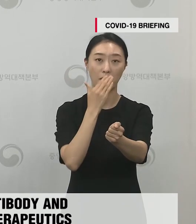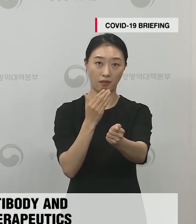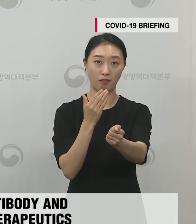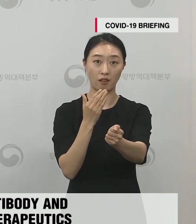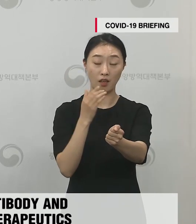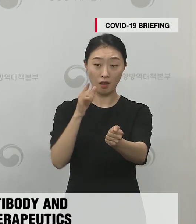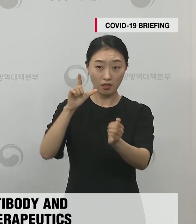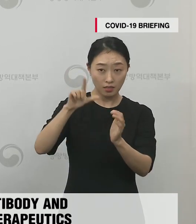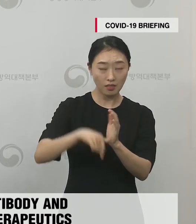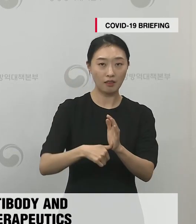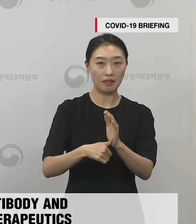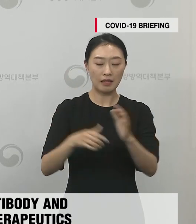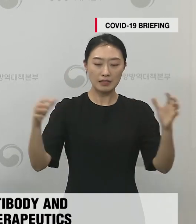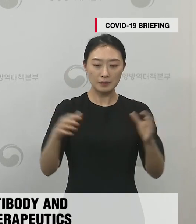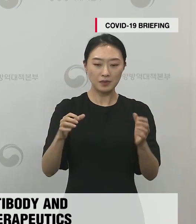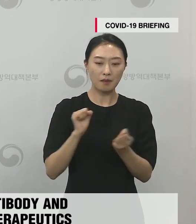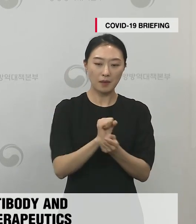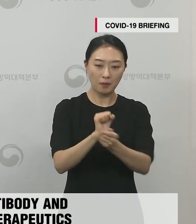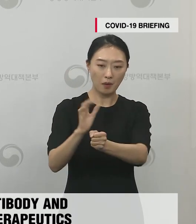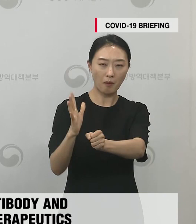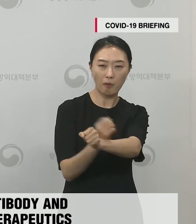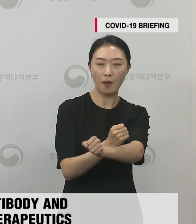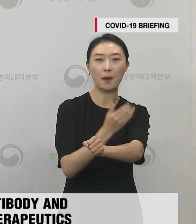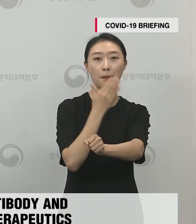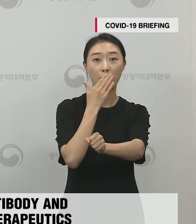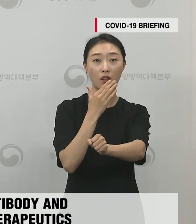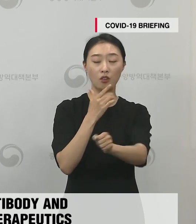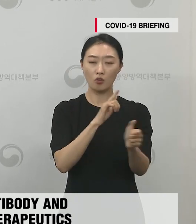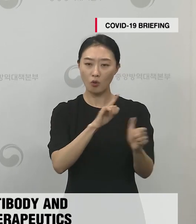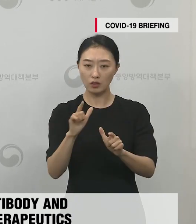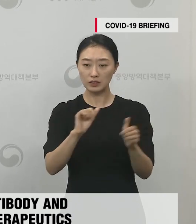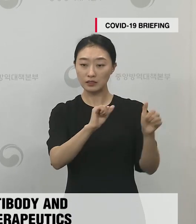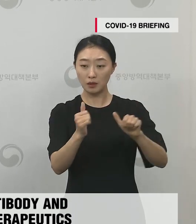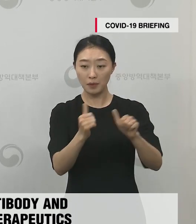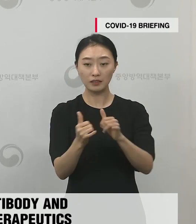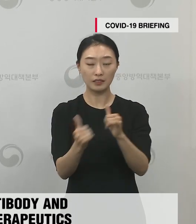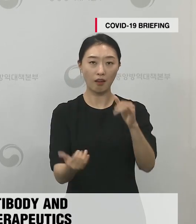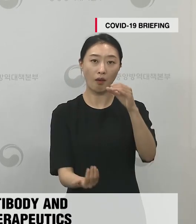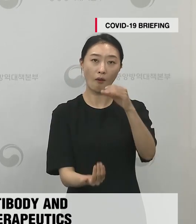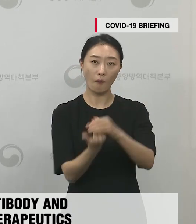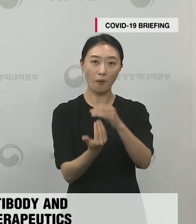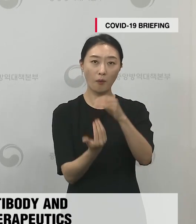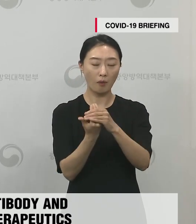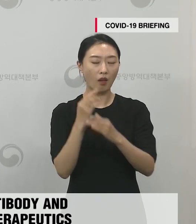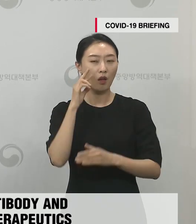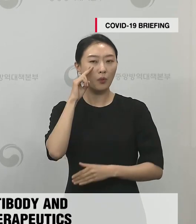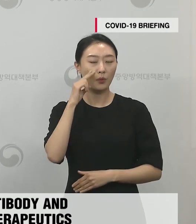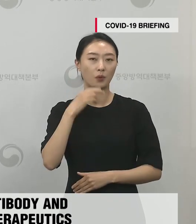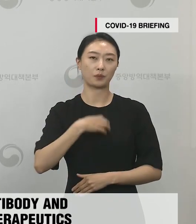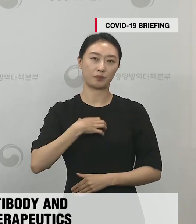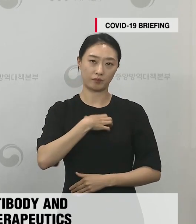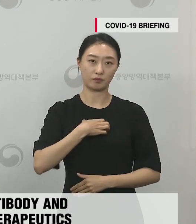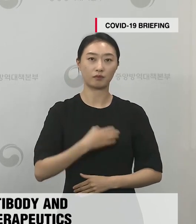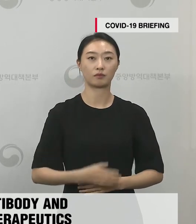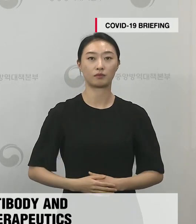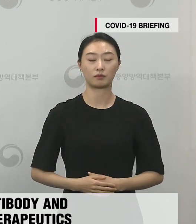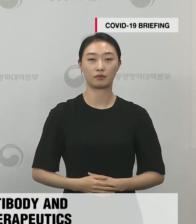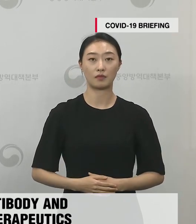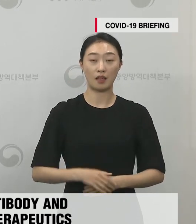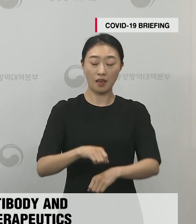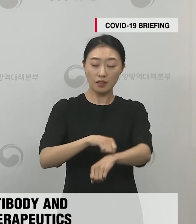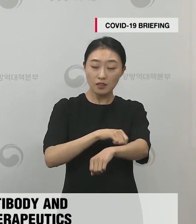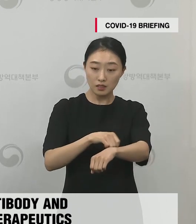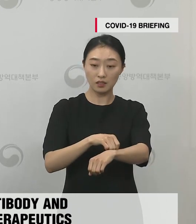attacking the facilities with very high-risk facilities, including nursing hospitals and